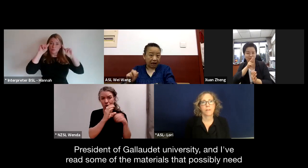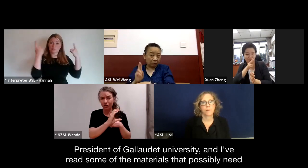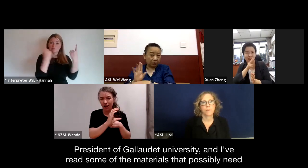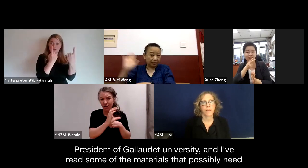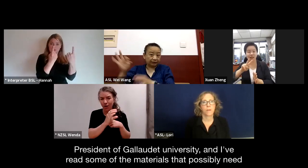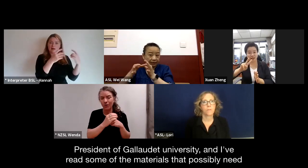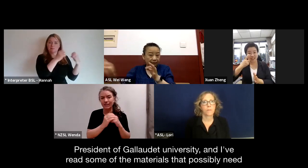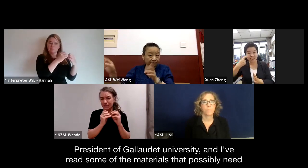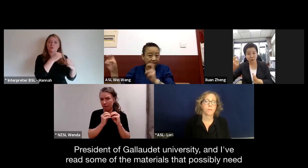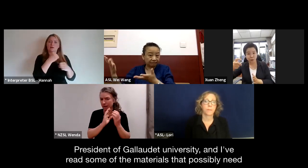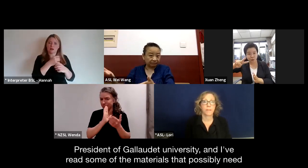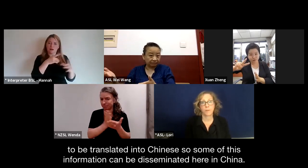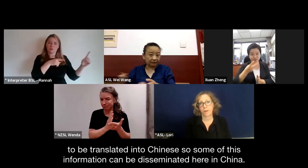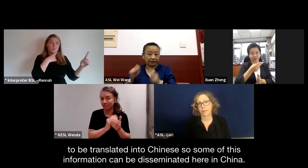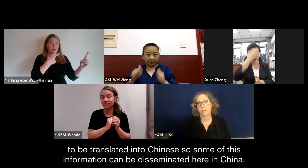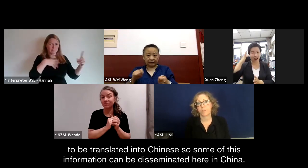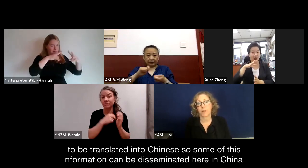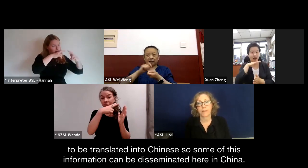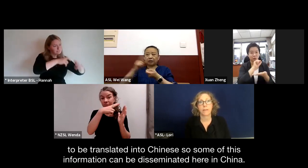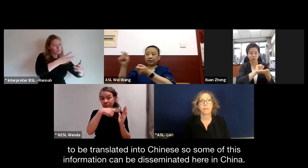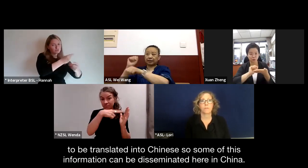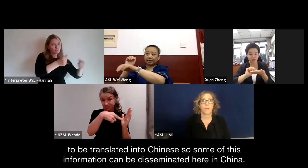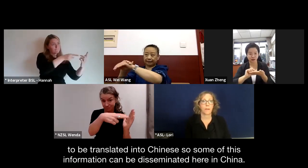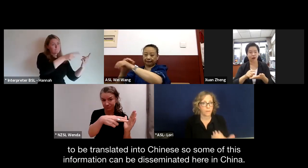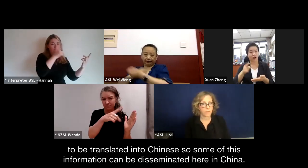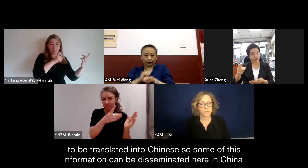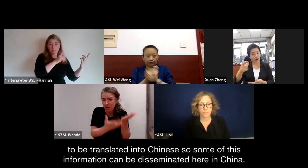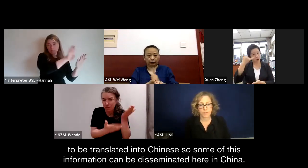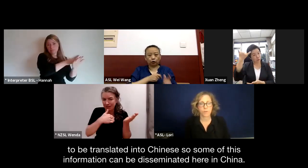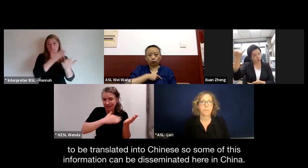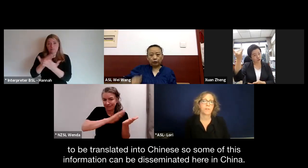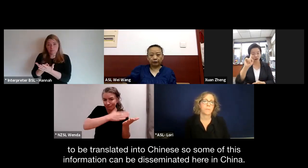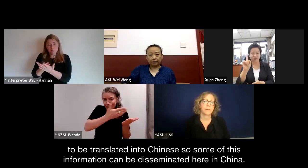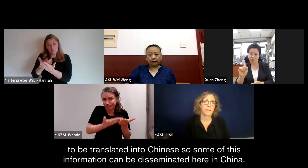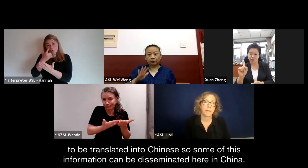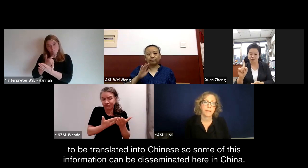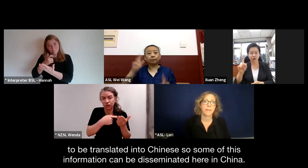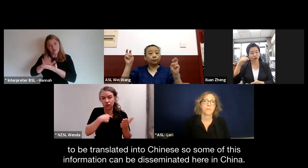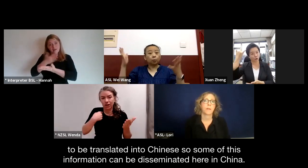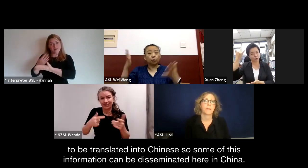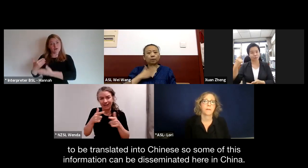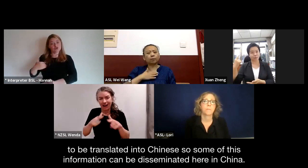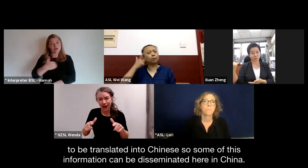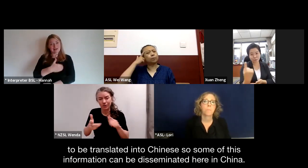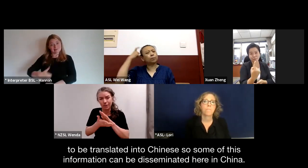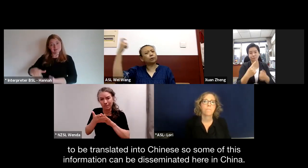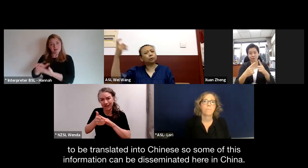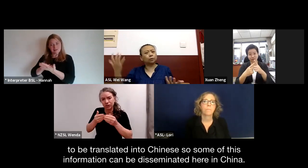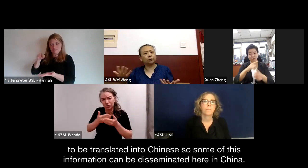materials there that possibly need to be translated into Chinese, so that some of this information can be disseminated here in China.